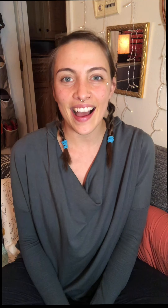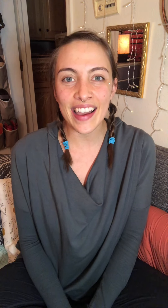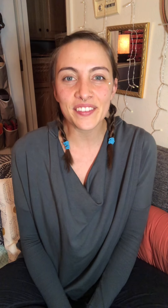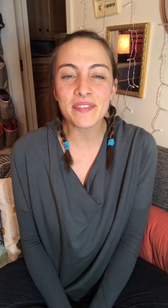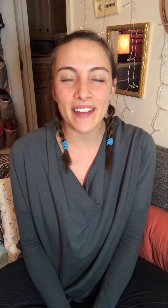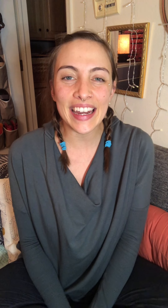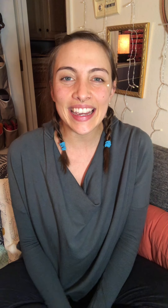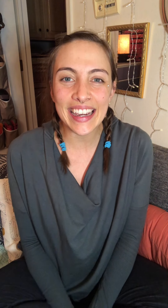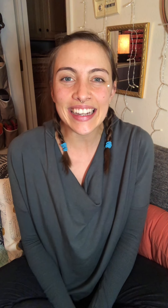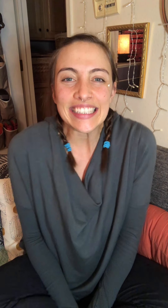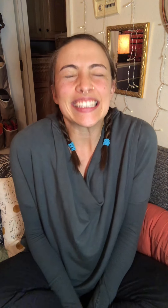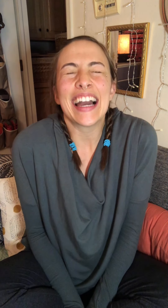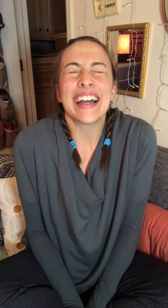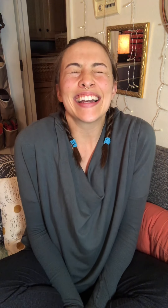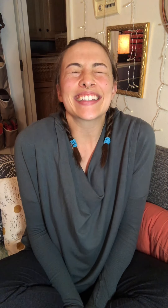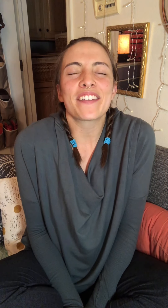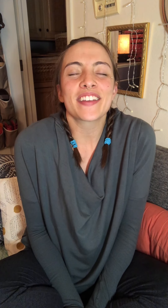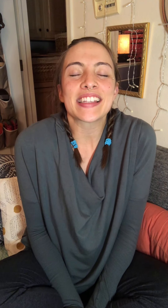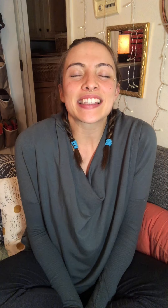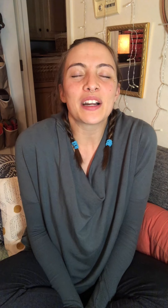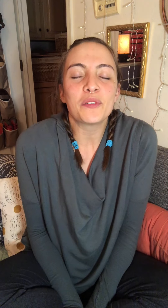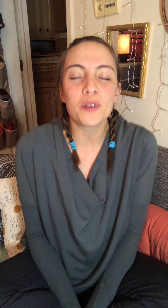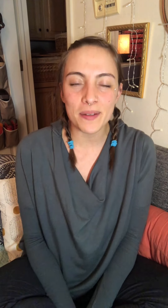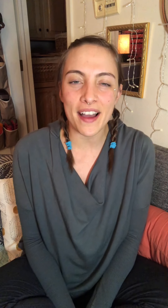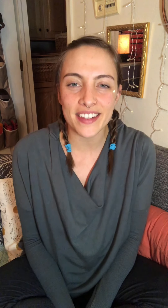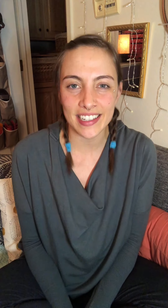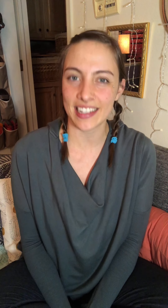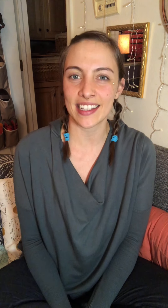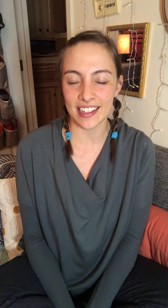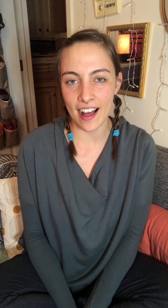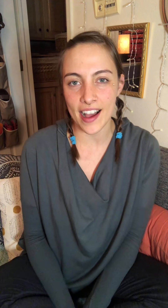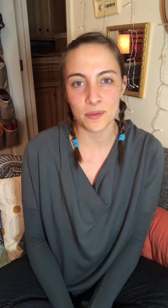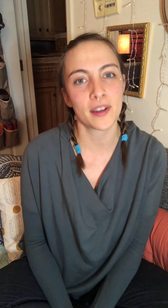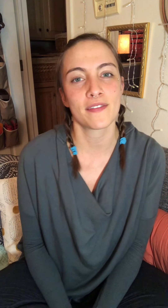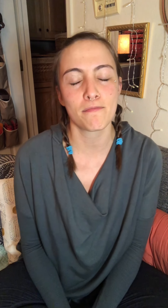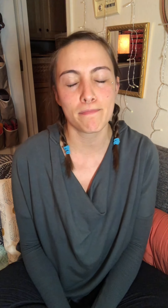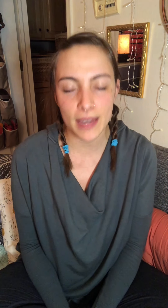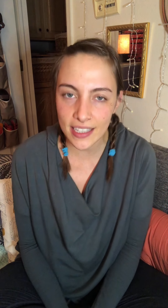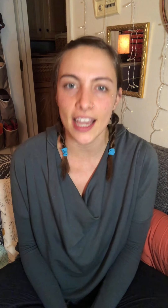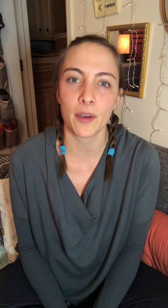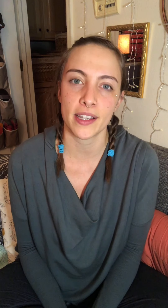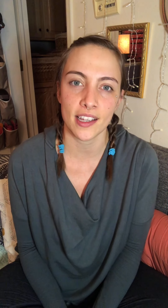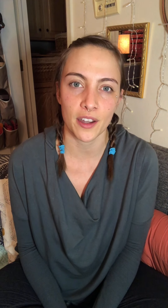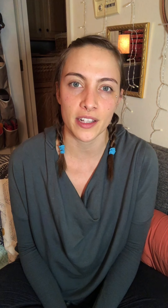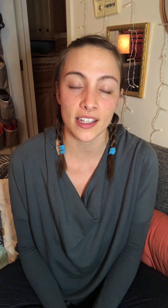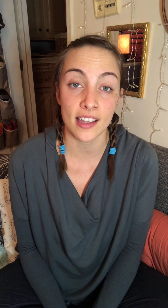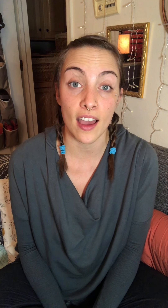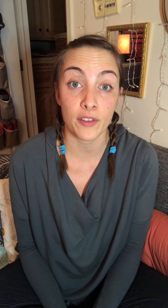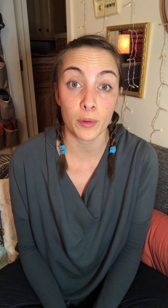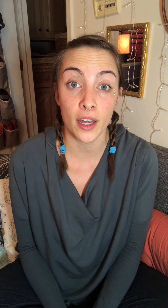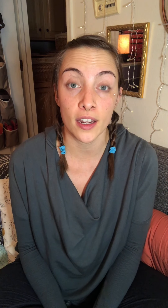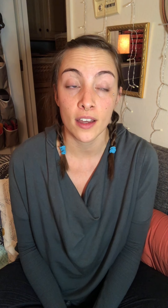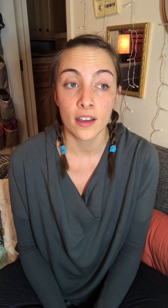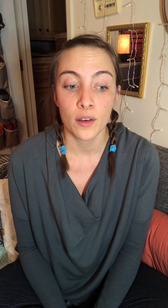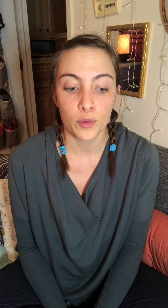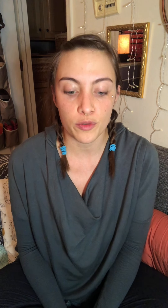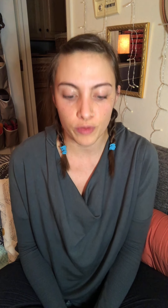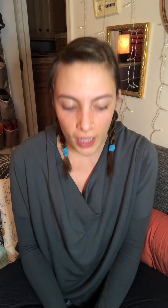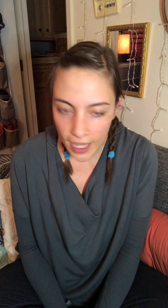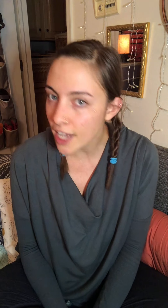Hi everybody! Yes, I feel so warm after tonight's class. One of the big takeaways I noticed is that everyone was really catching